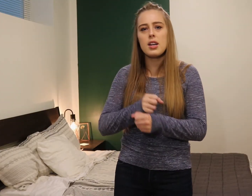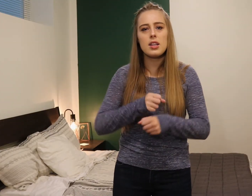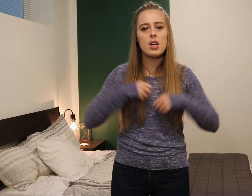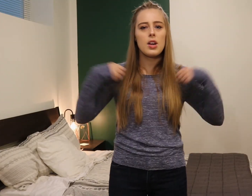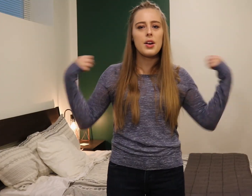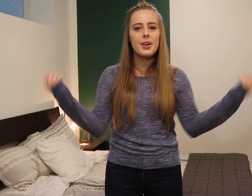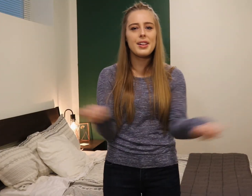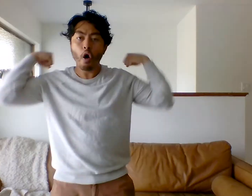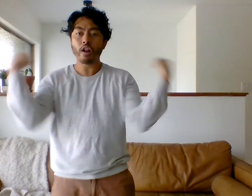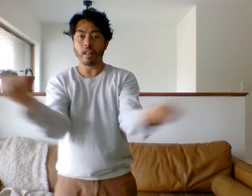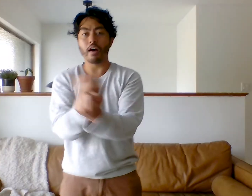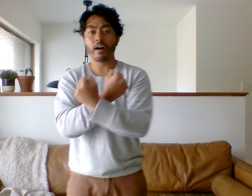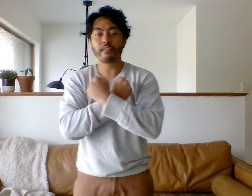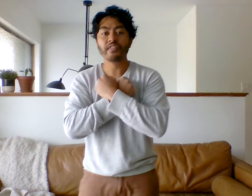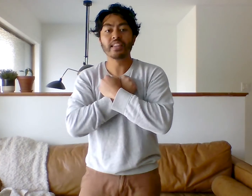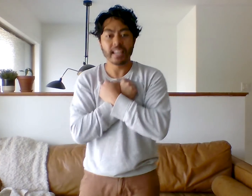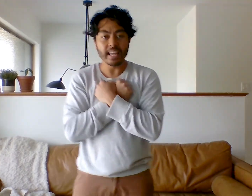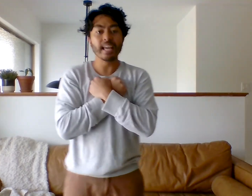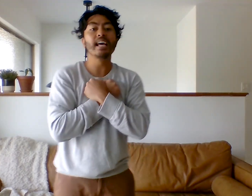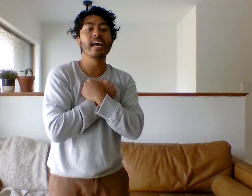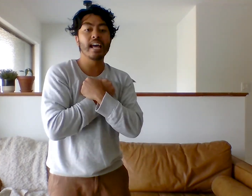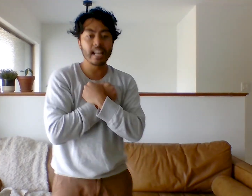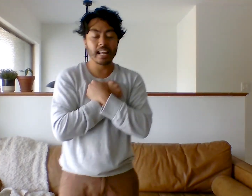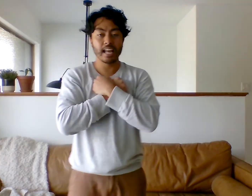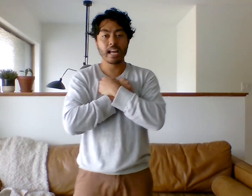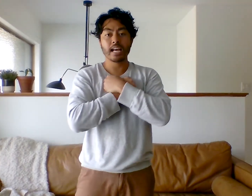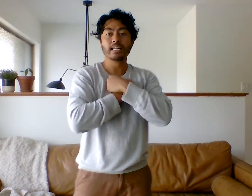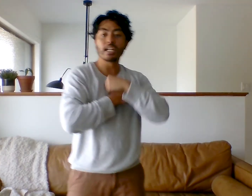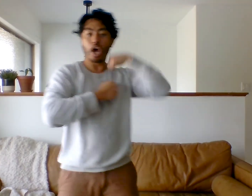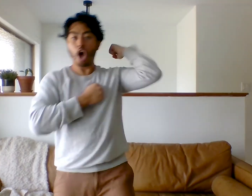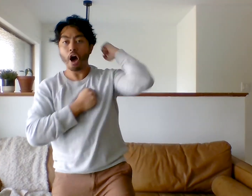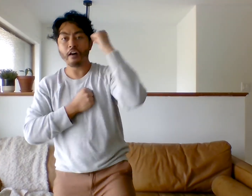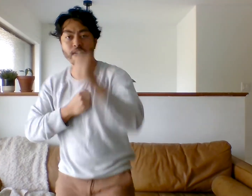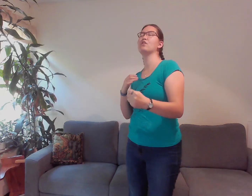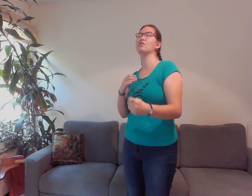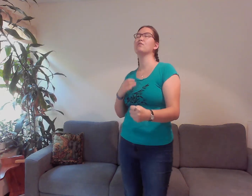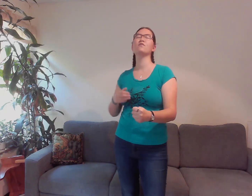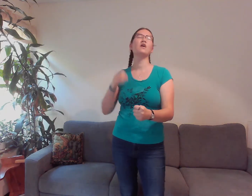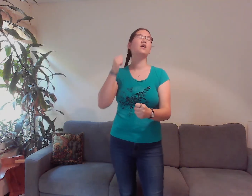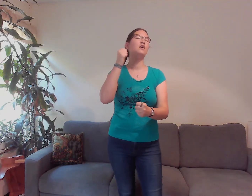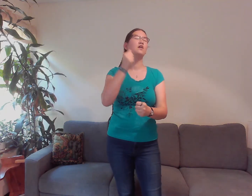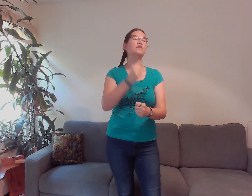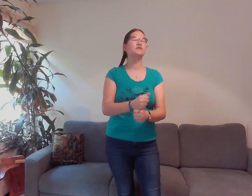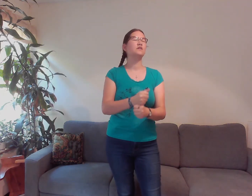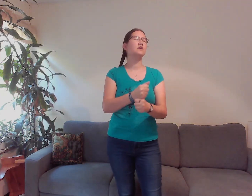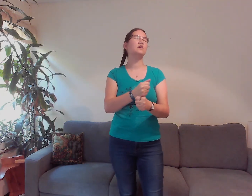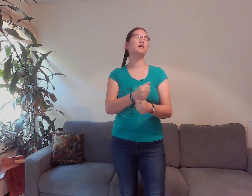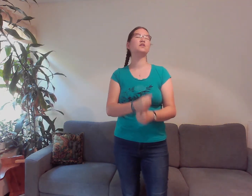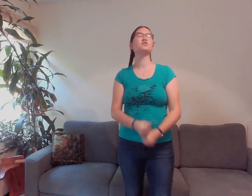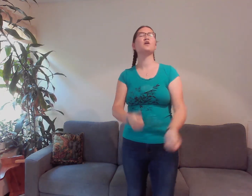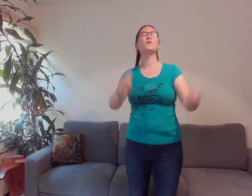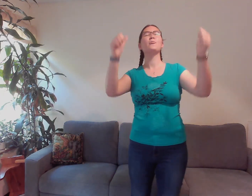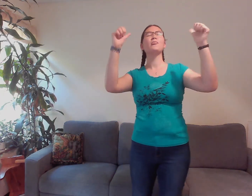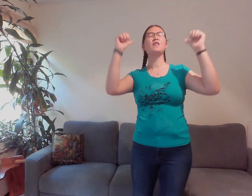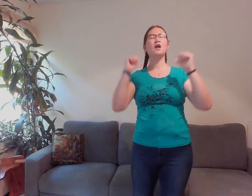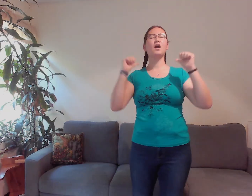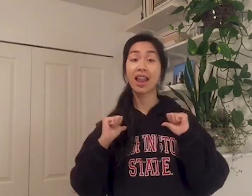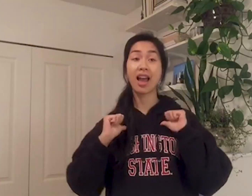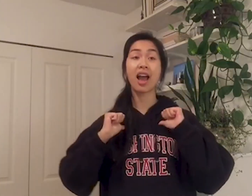your love And I is a firm foundation And